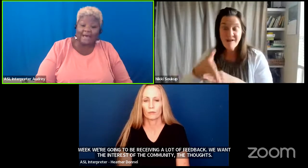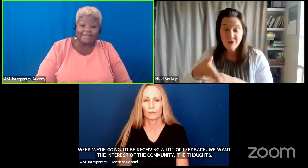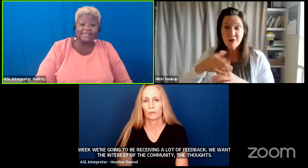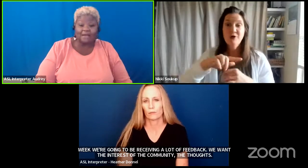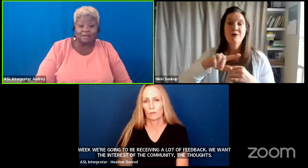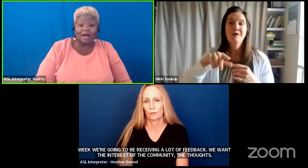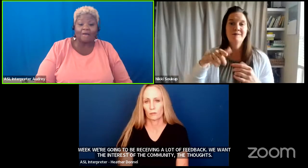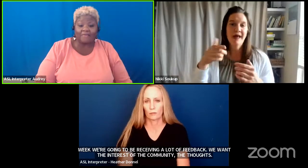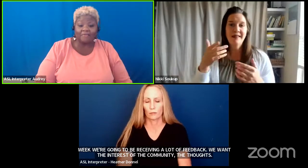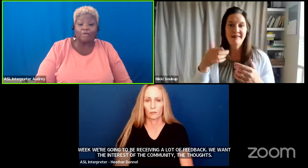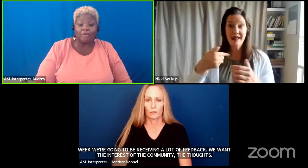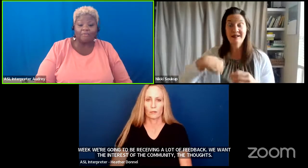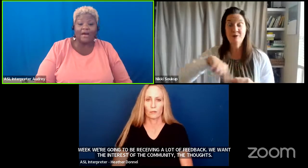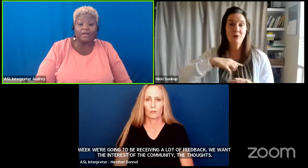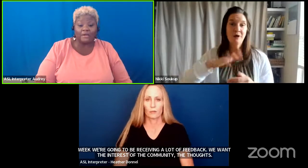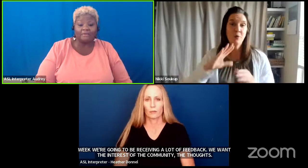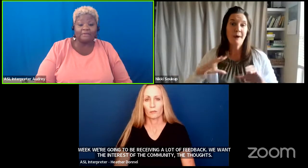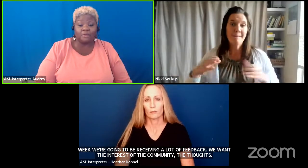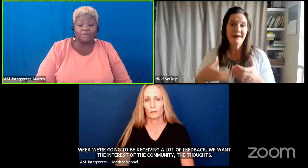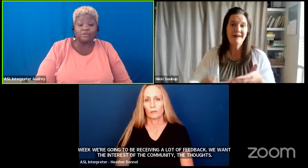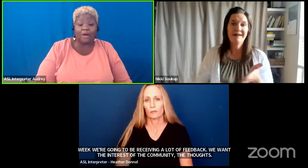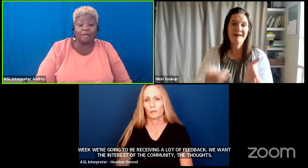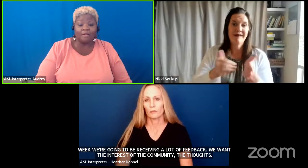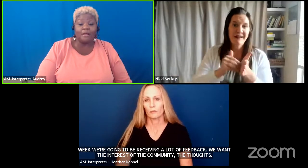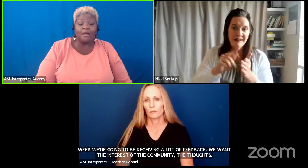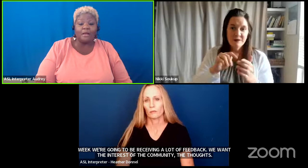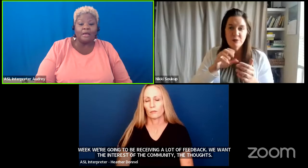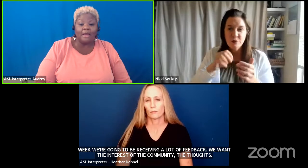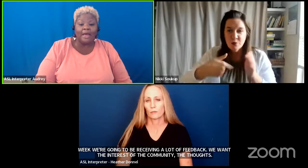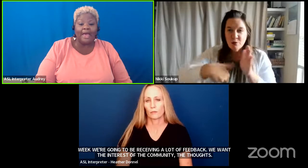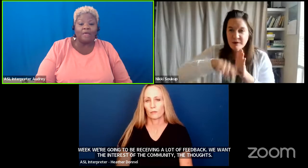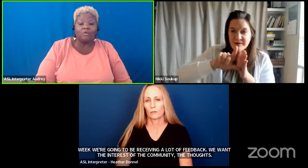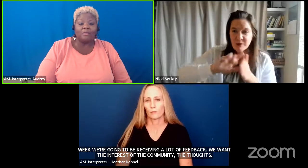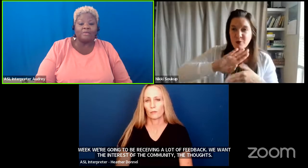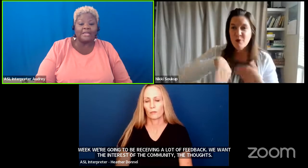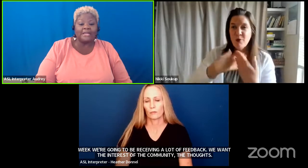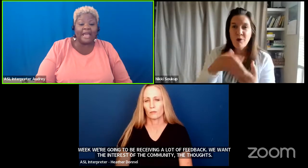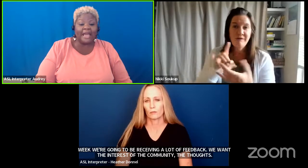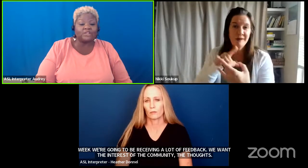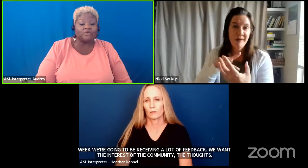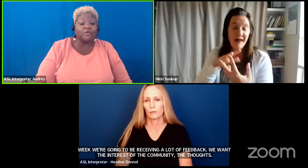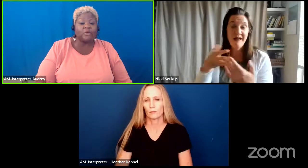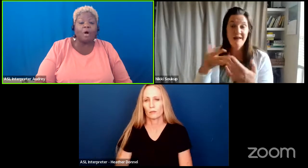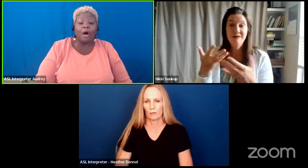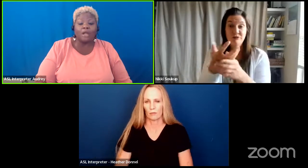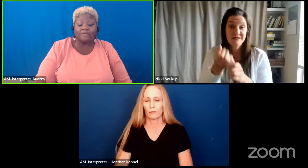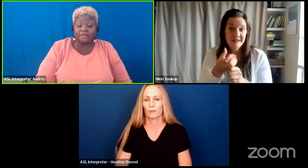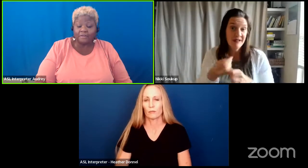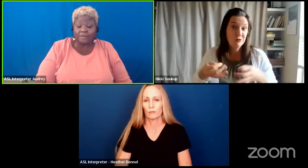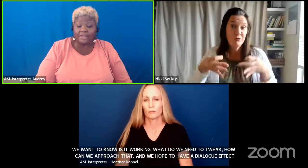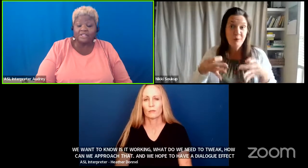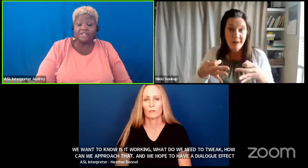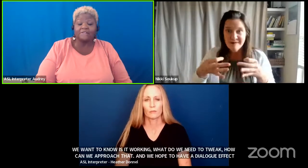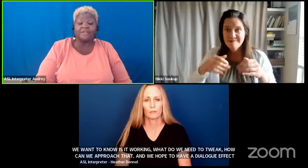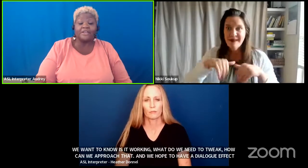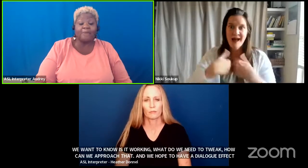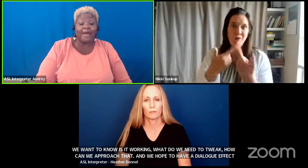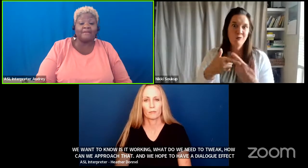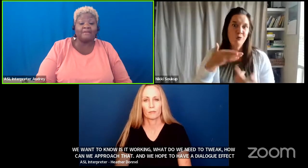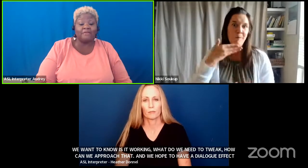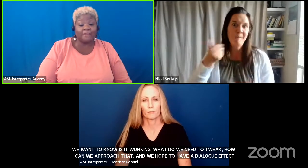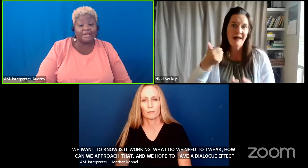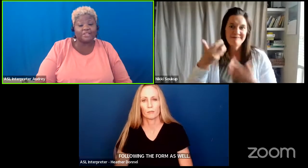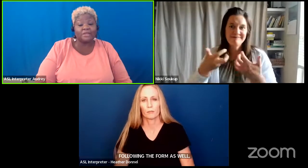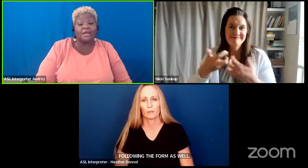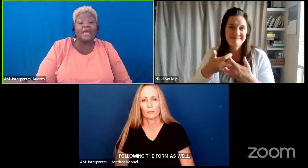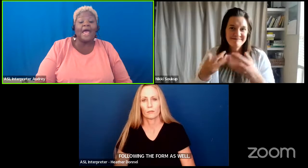have a lot of dialogue at that forum, following the forum as well. And we'll be meeting again to review all of the information, the feedback,